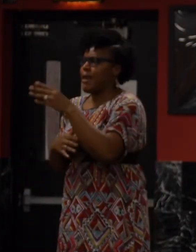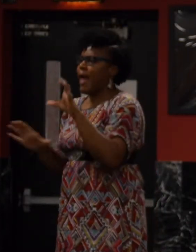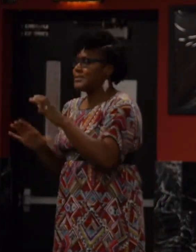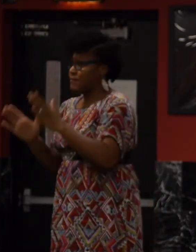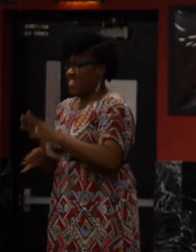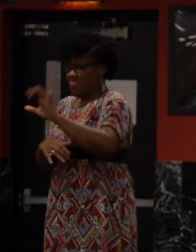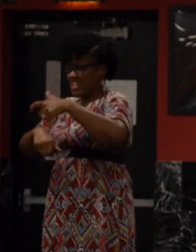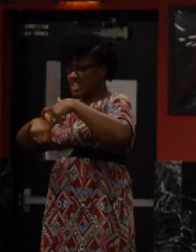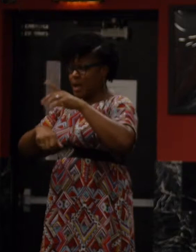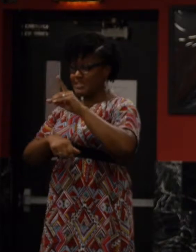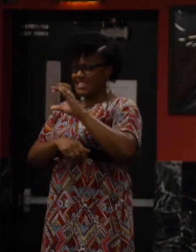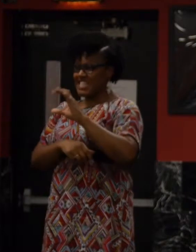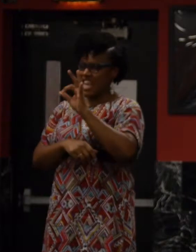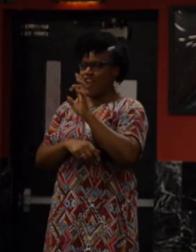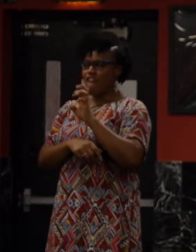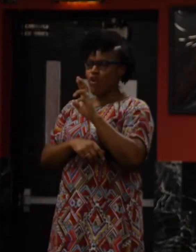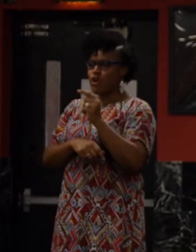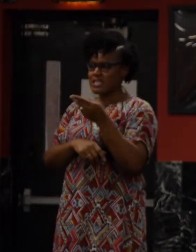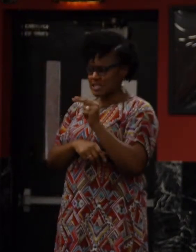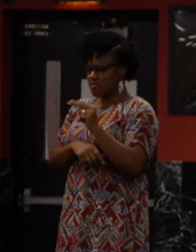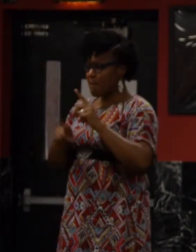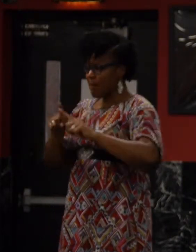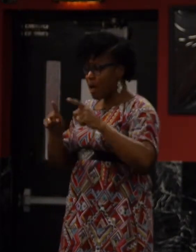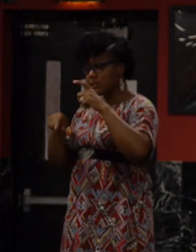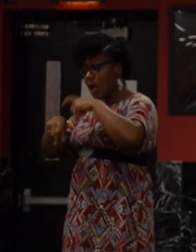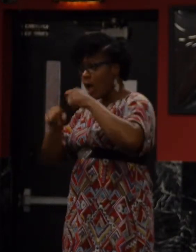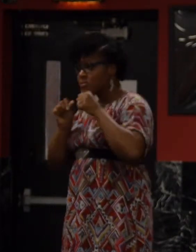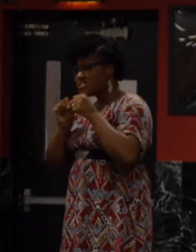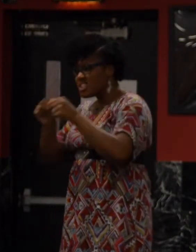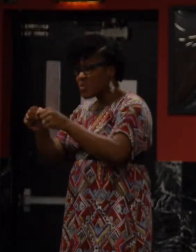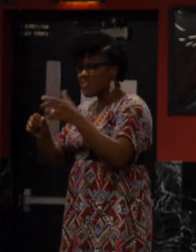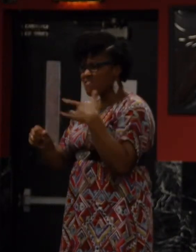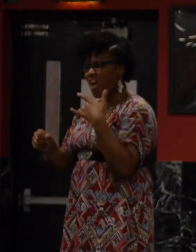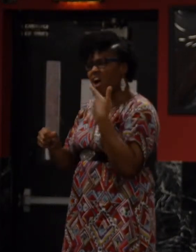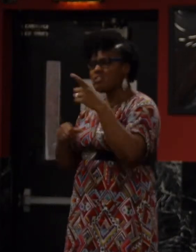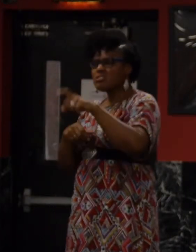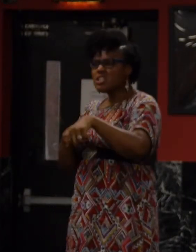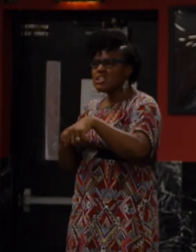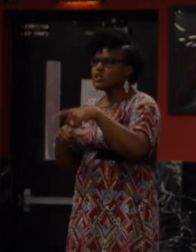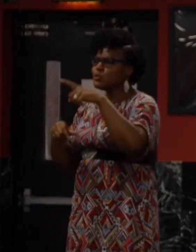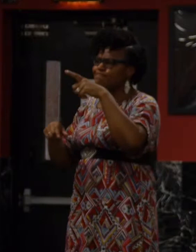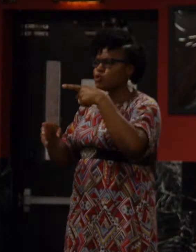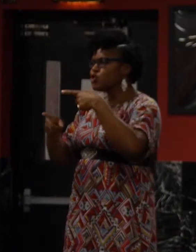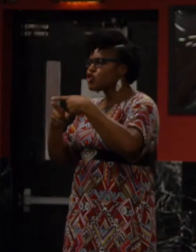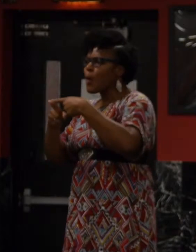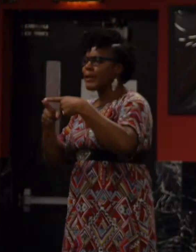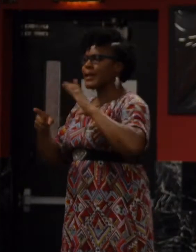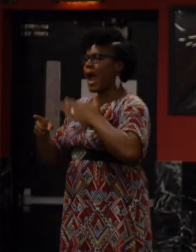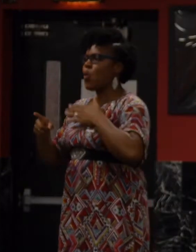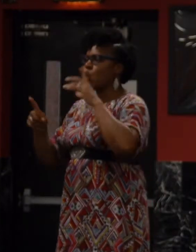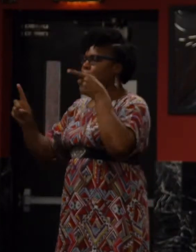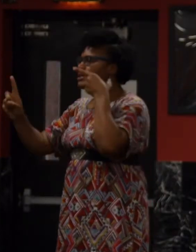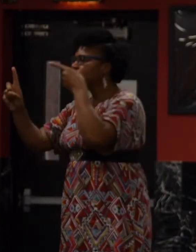Ferguson. But as time goes on and we sort of feel the need to sharpen our mission and